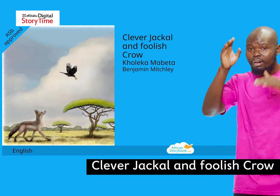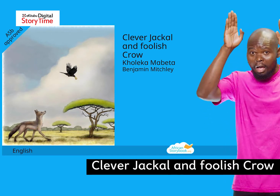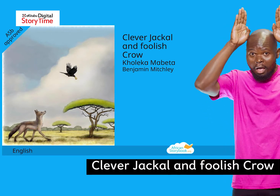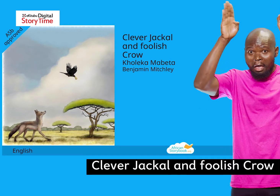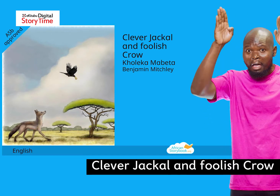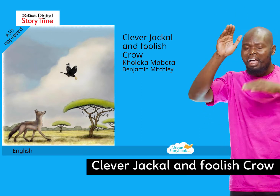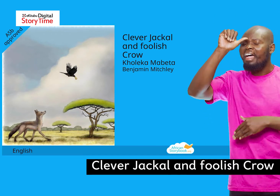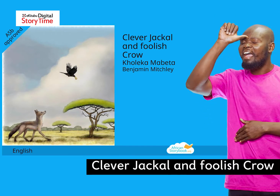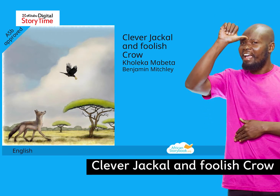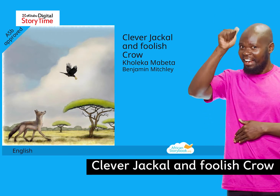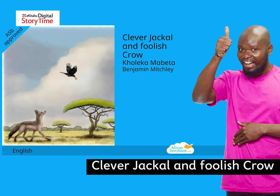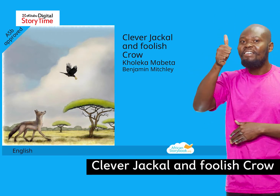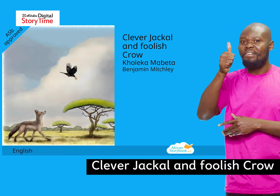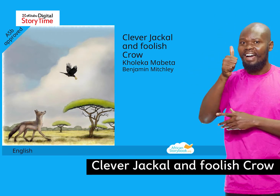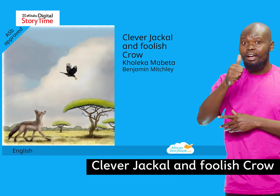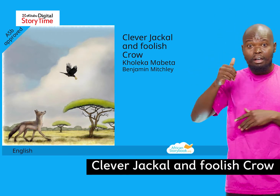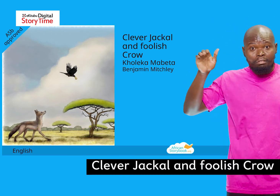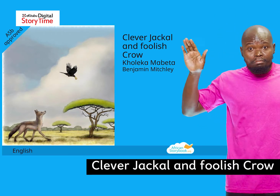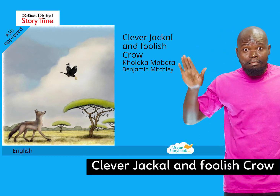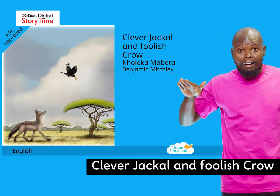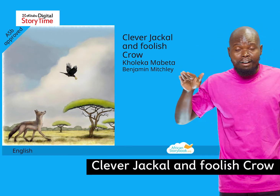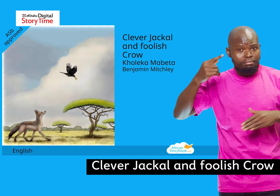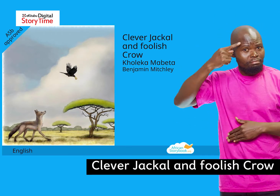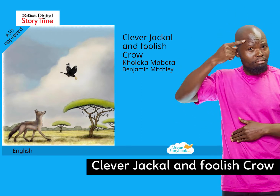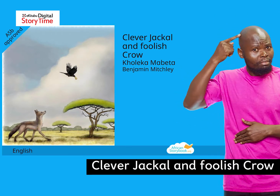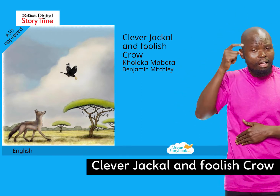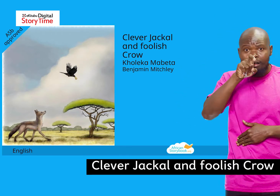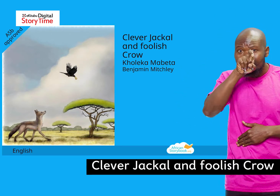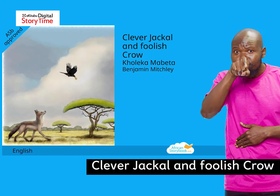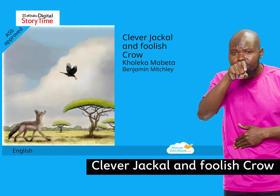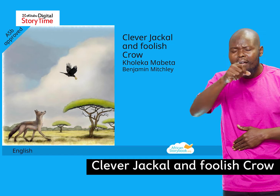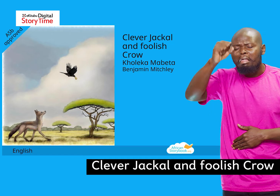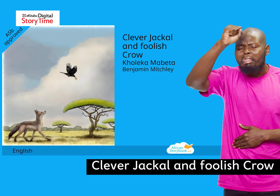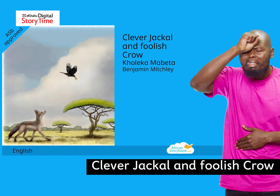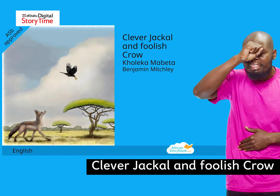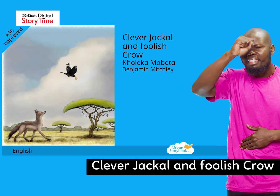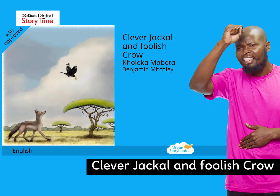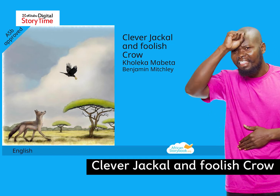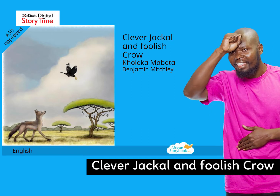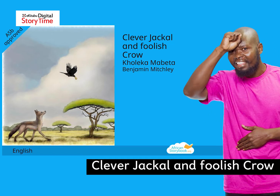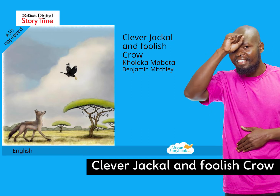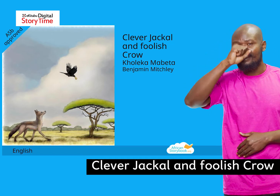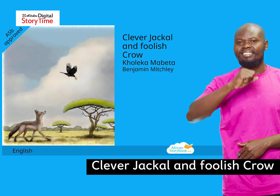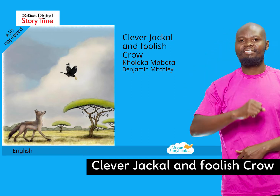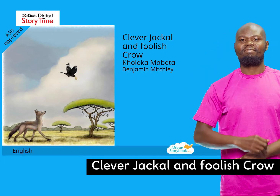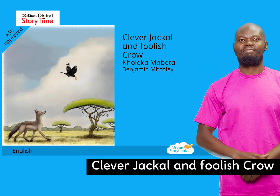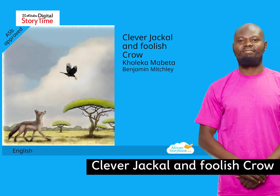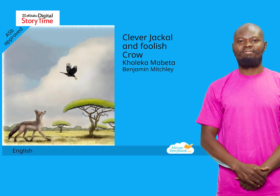Clever Jackal and Foolish Crow, an African storybook by Koleka Mabeta and Benjamin Mitchley.